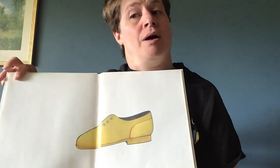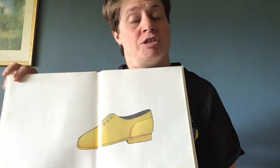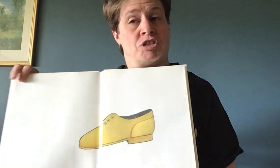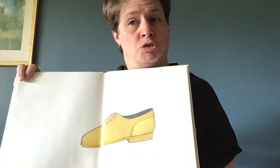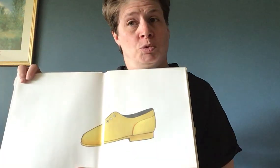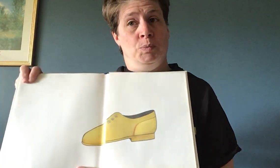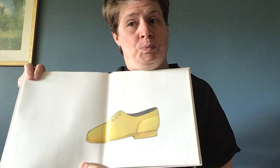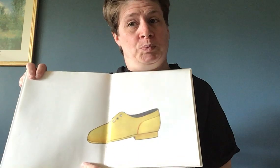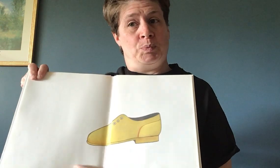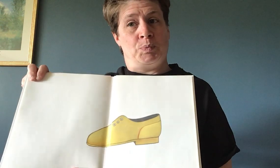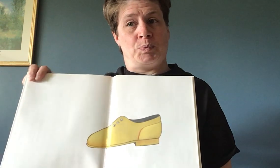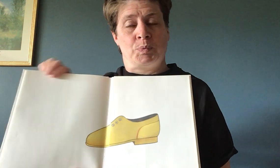A shoe.